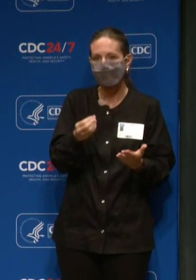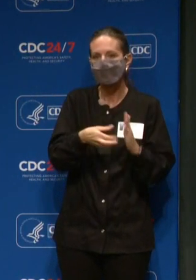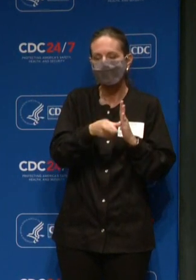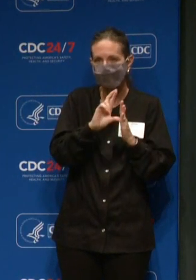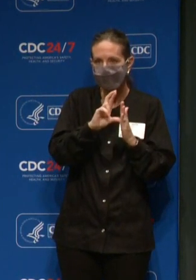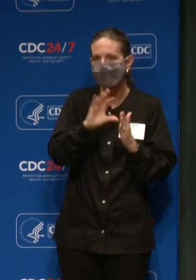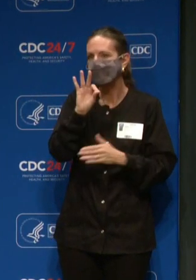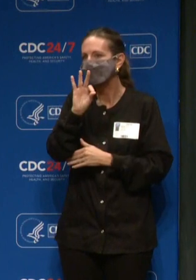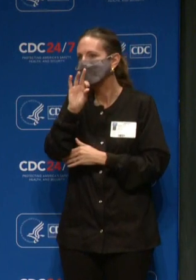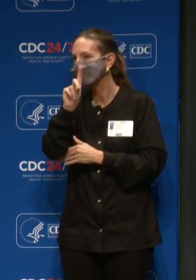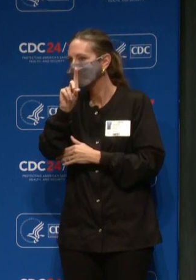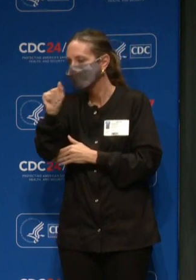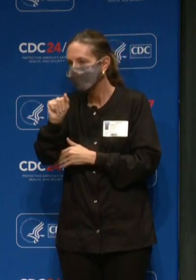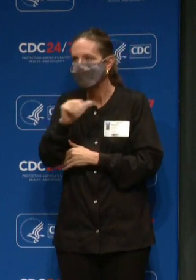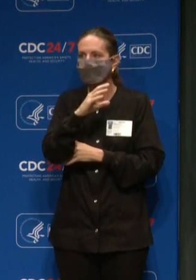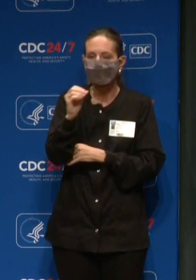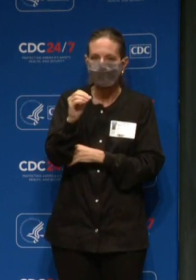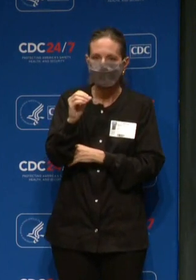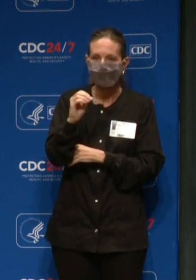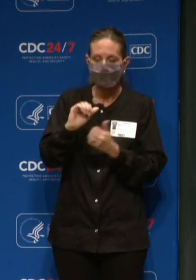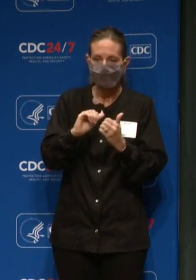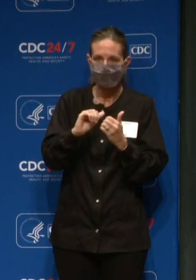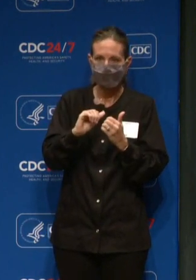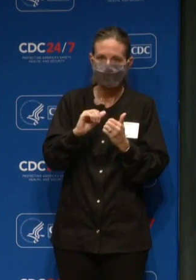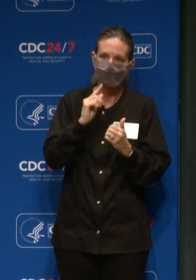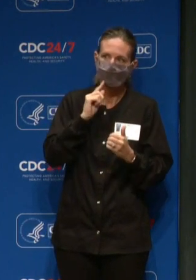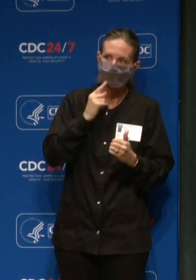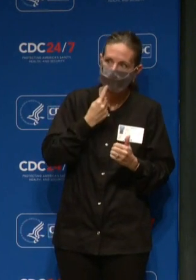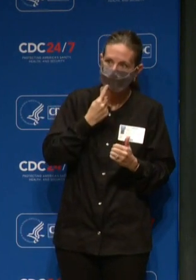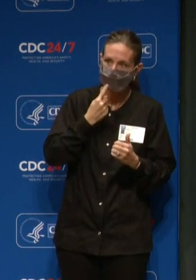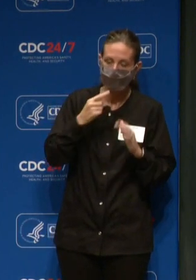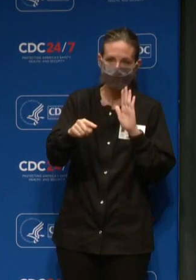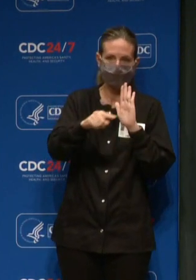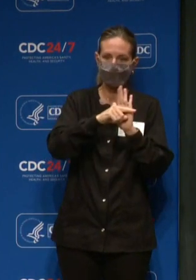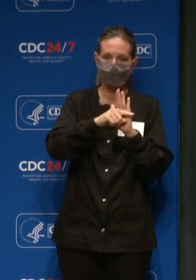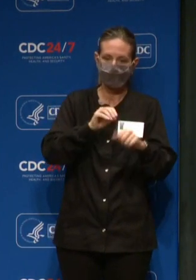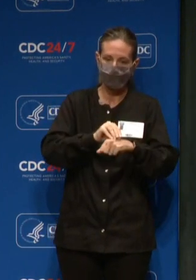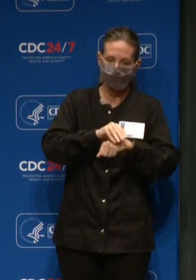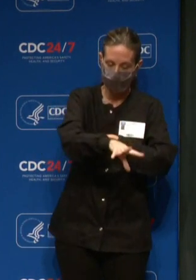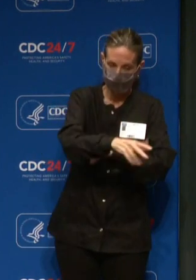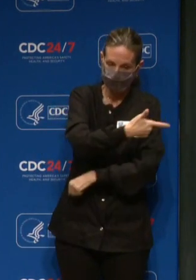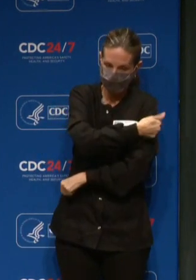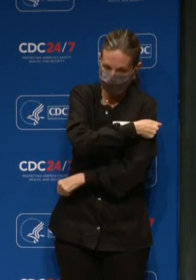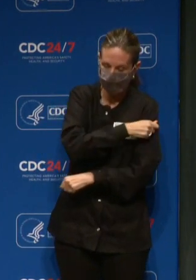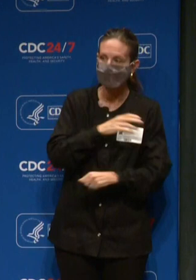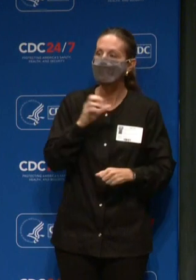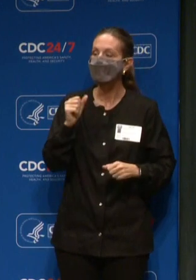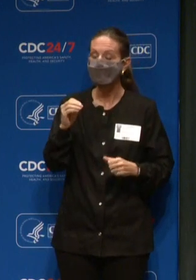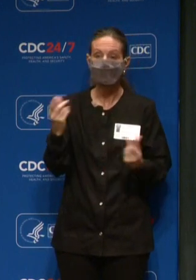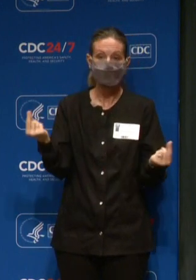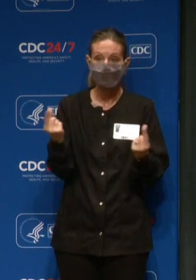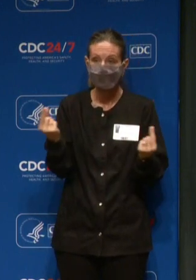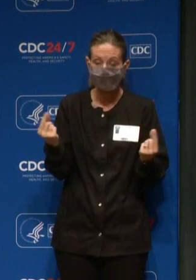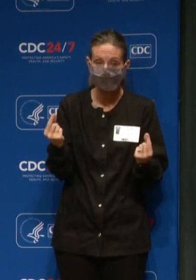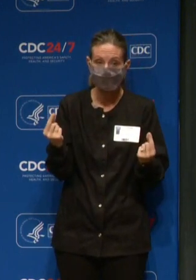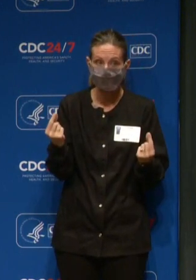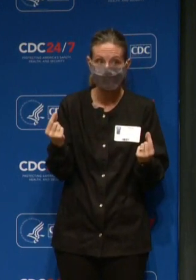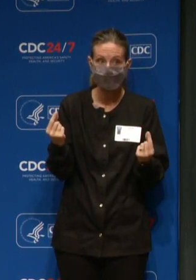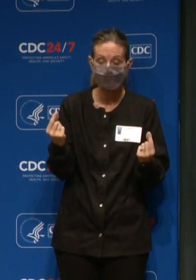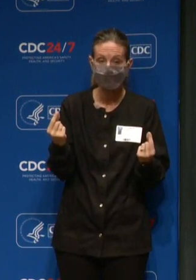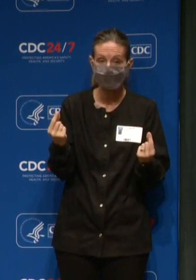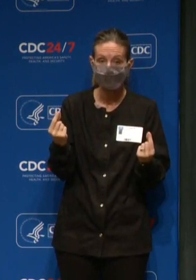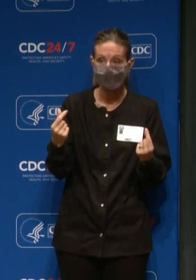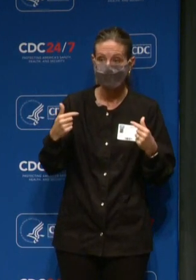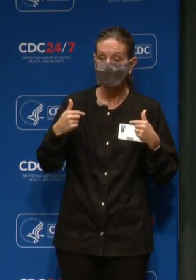the company as to a possible serious adverse event. And what we do is the company, as well as the